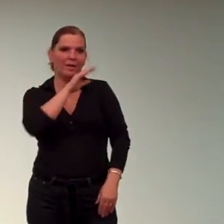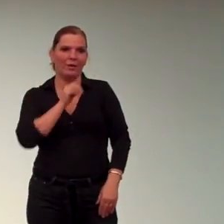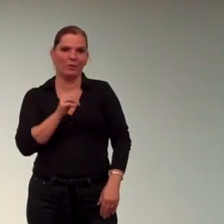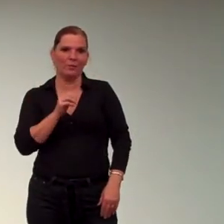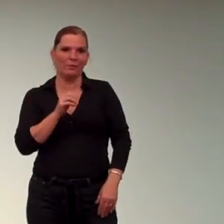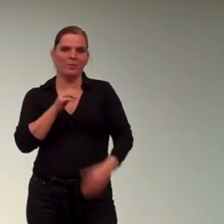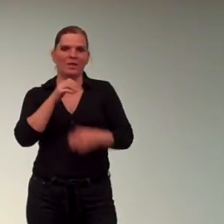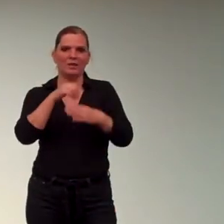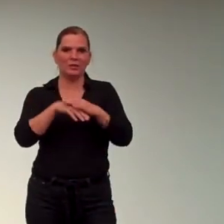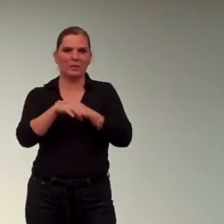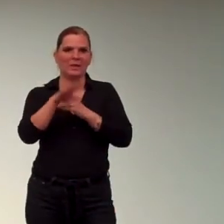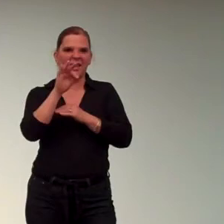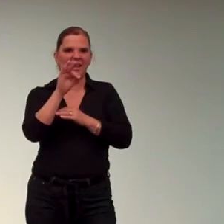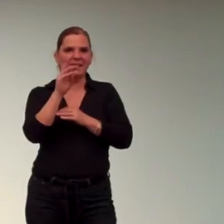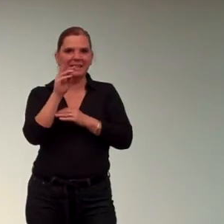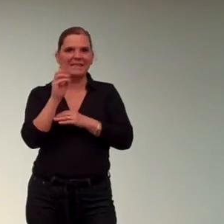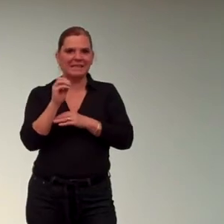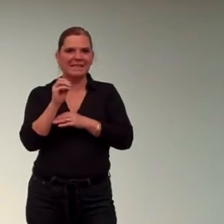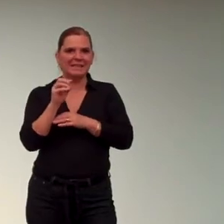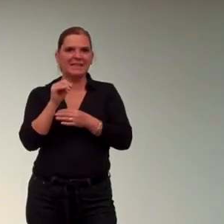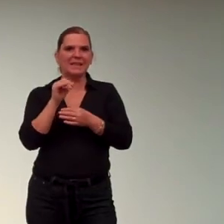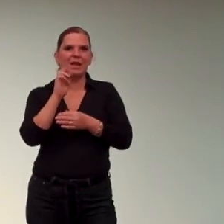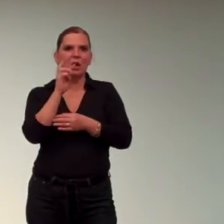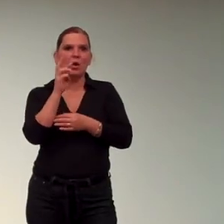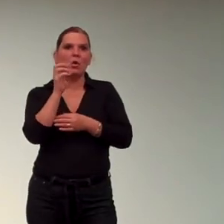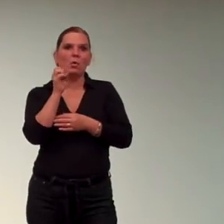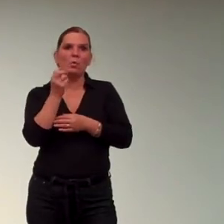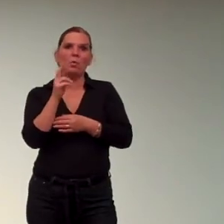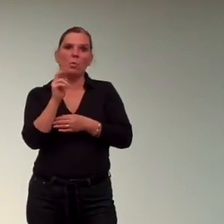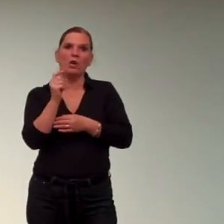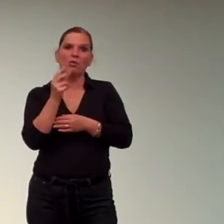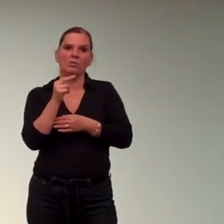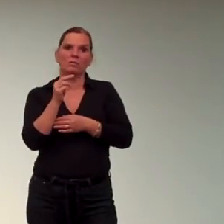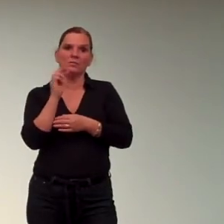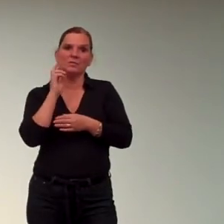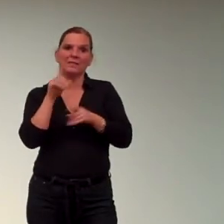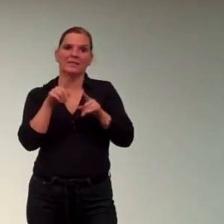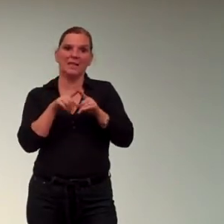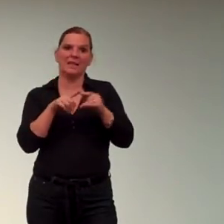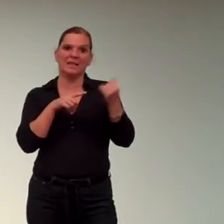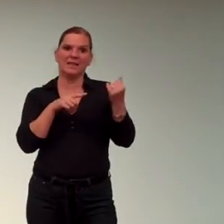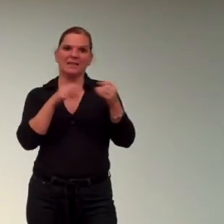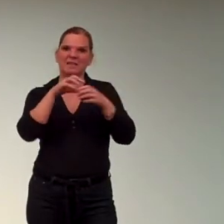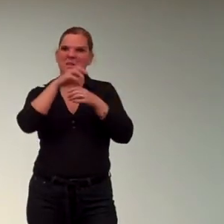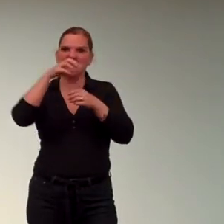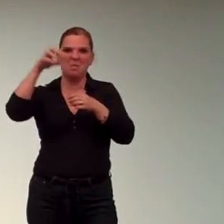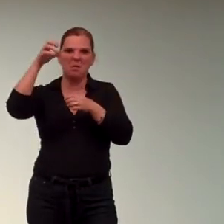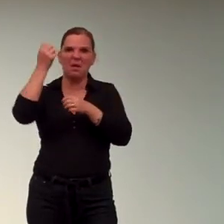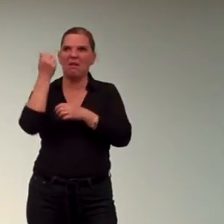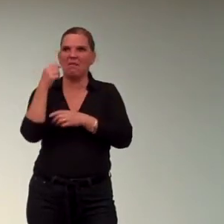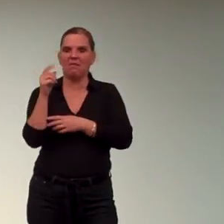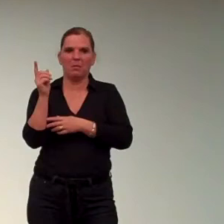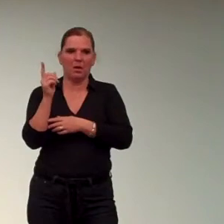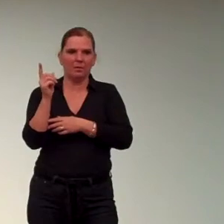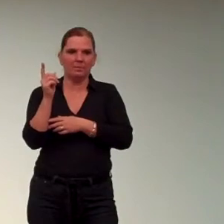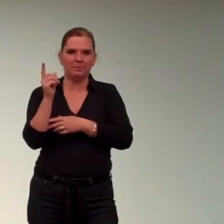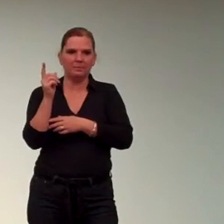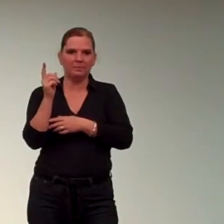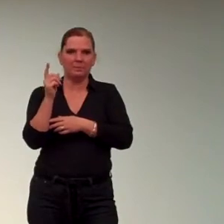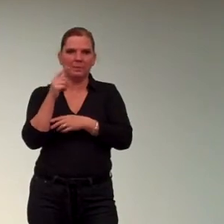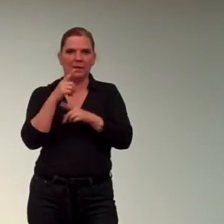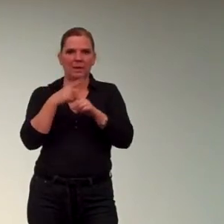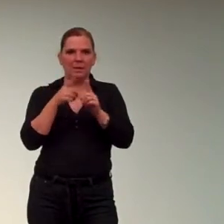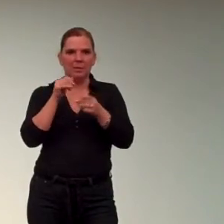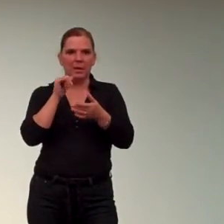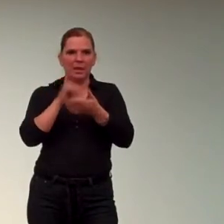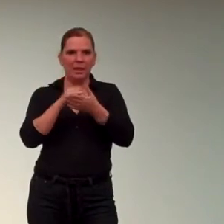And in the 1960s, that's what weird was like. The smoke everywhere. But